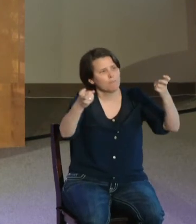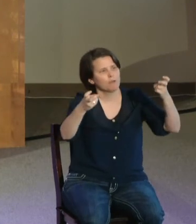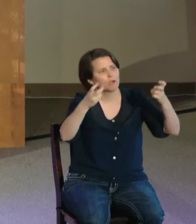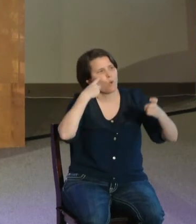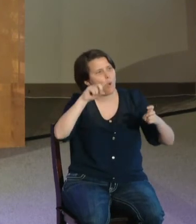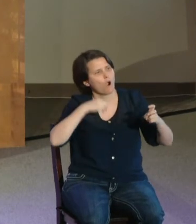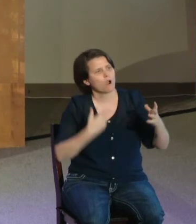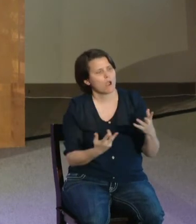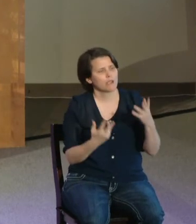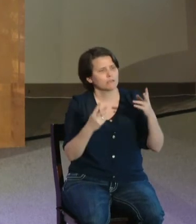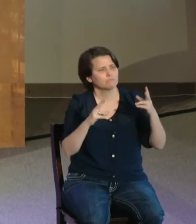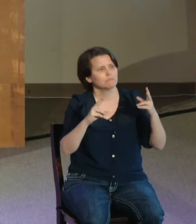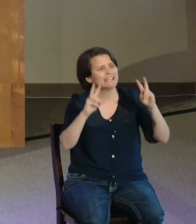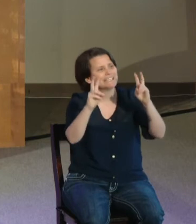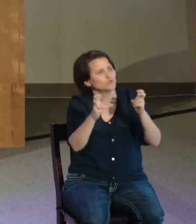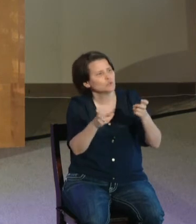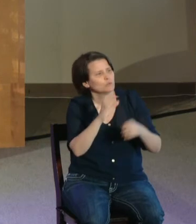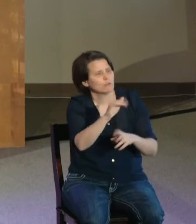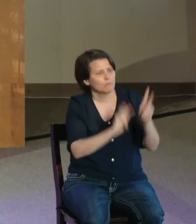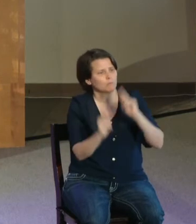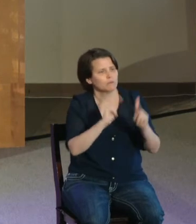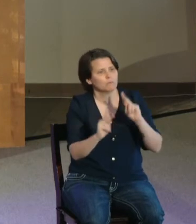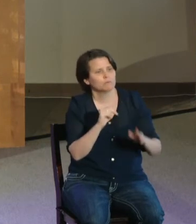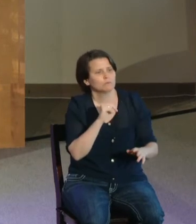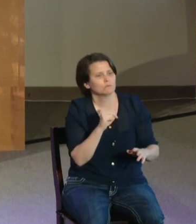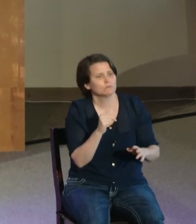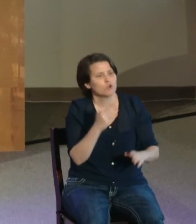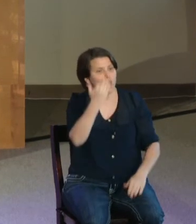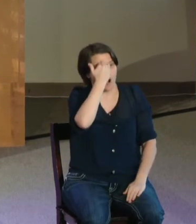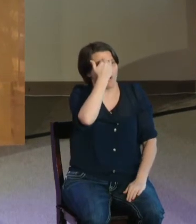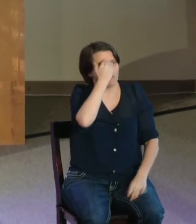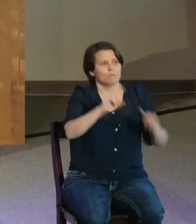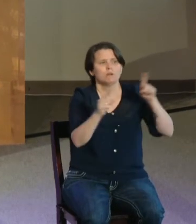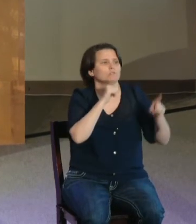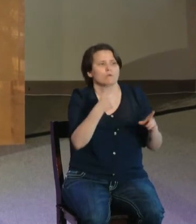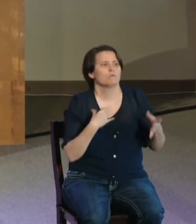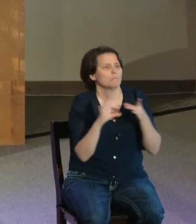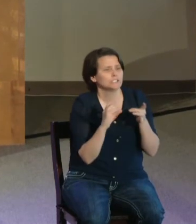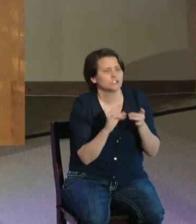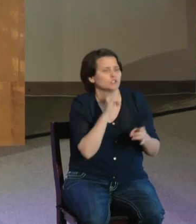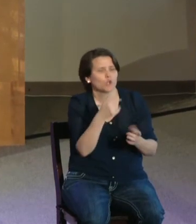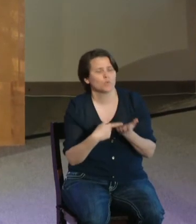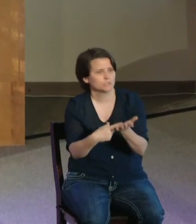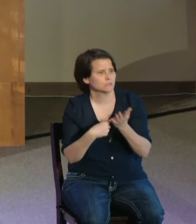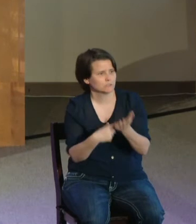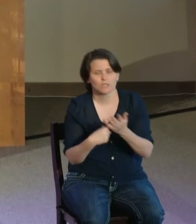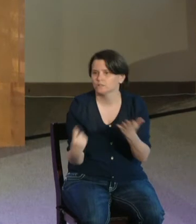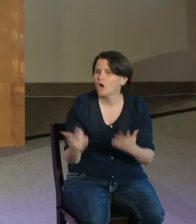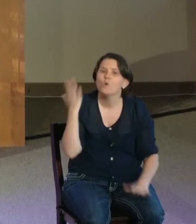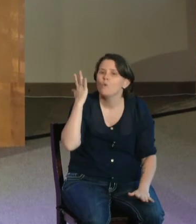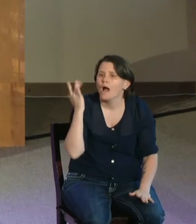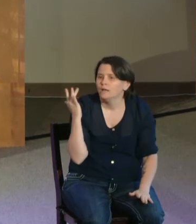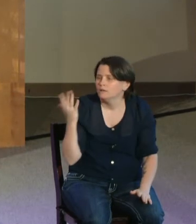that everyone knows about, but no one mentions or wants to discuss. And the reason for this